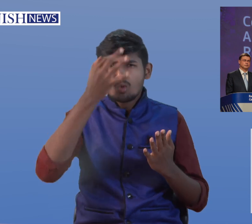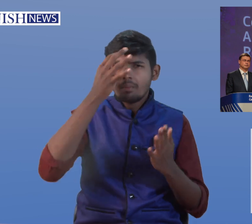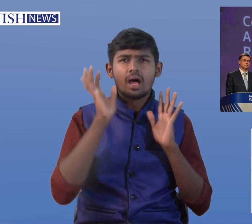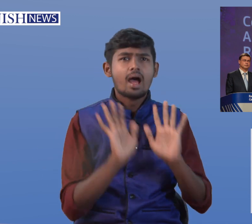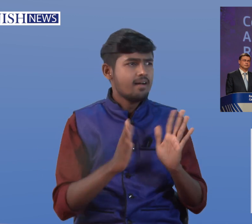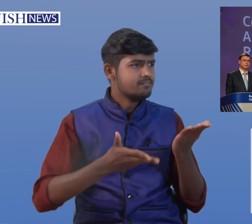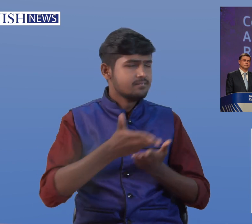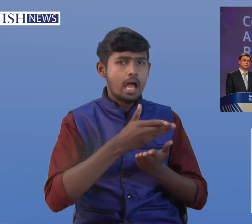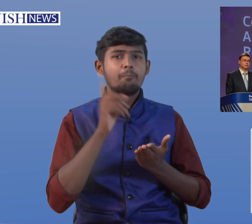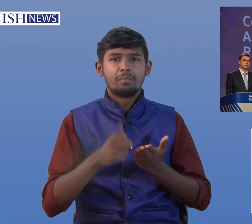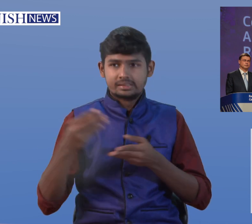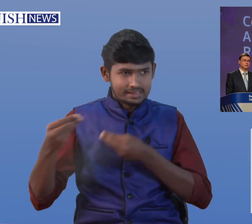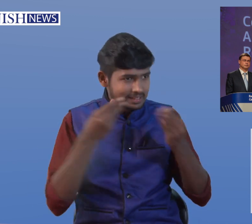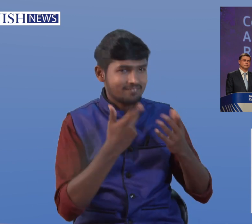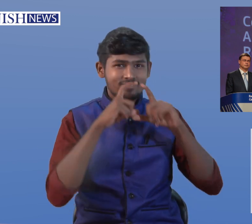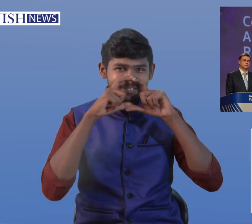for exports.